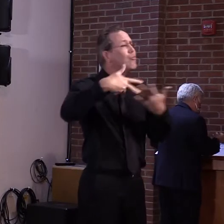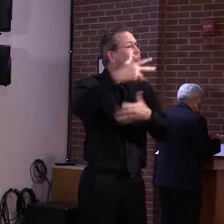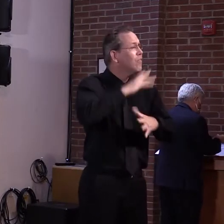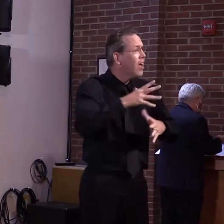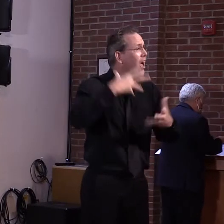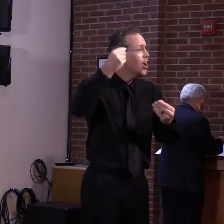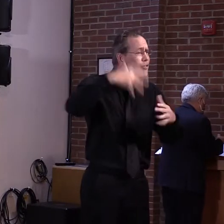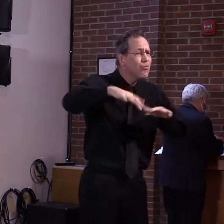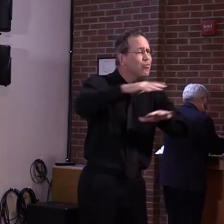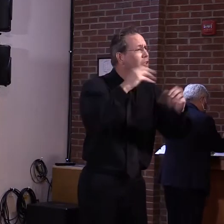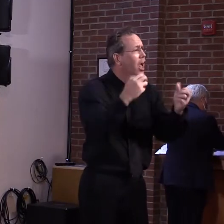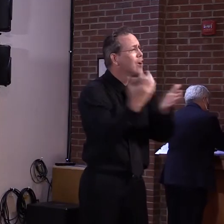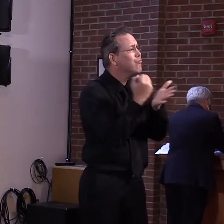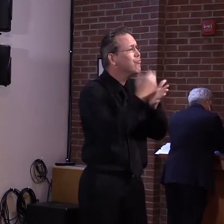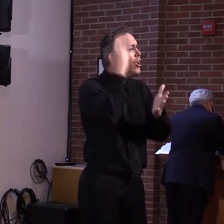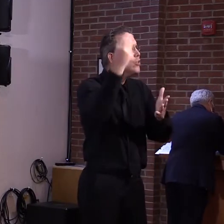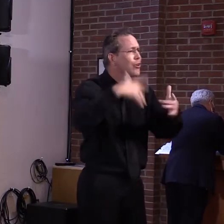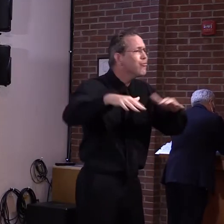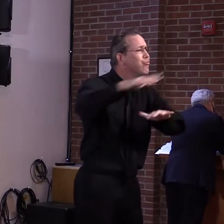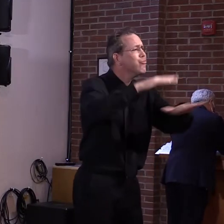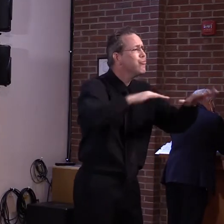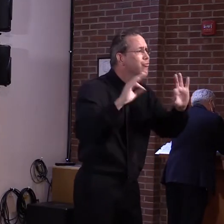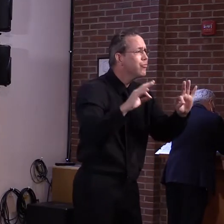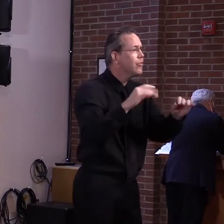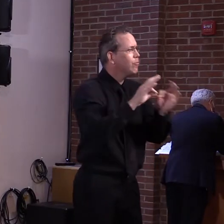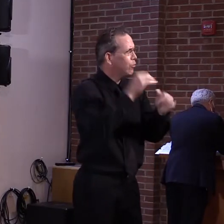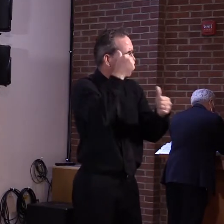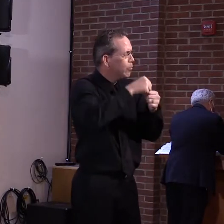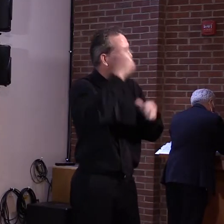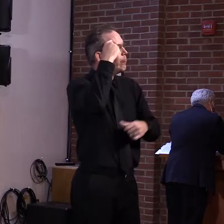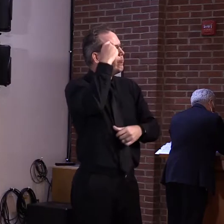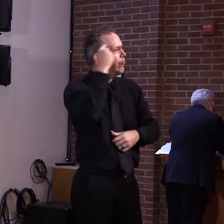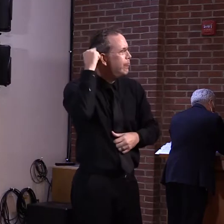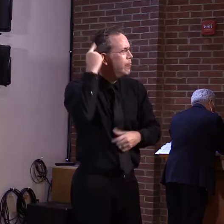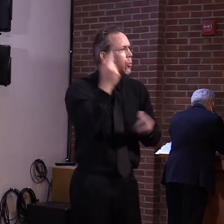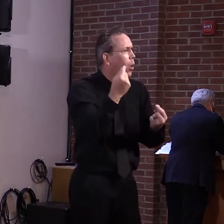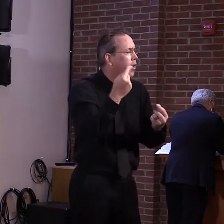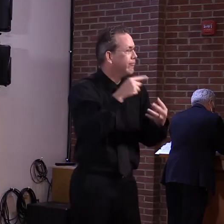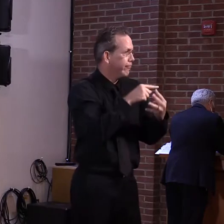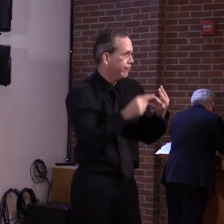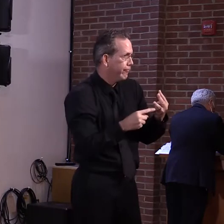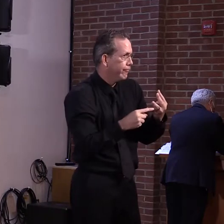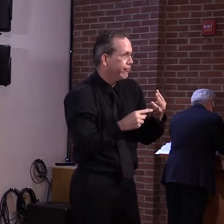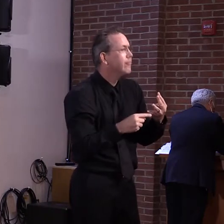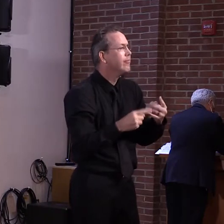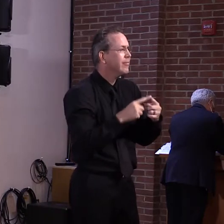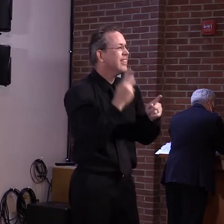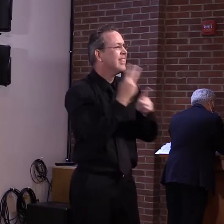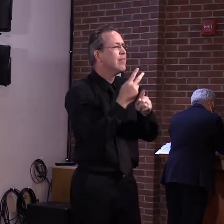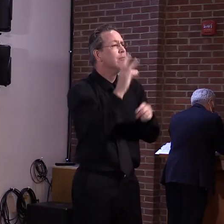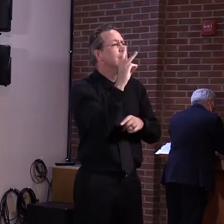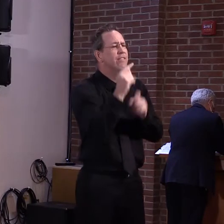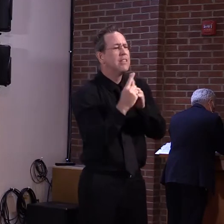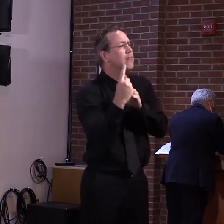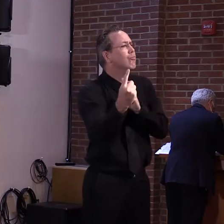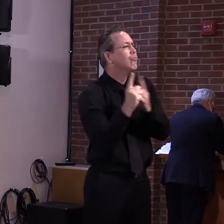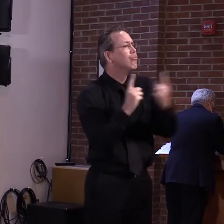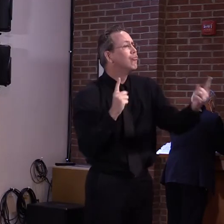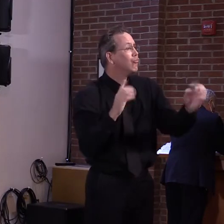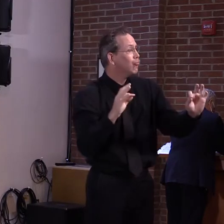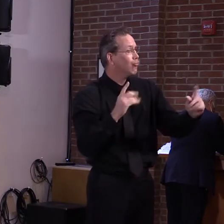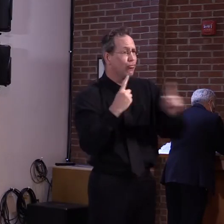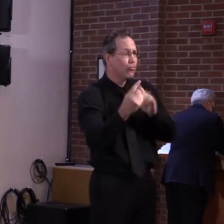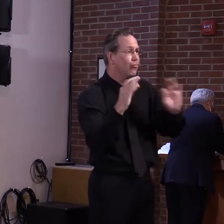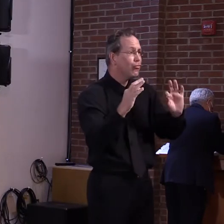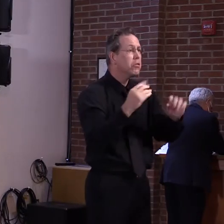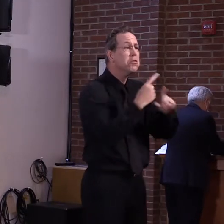weekend. It's good for the mind and the soul. Keep 6 feet apart from others. Wear a mask when in